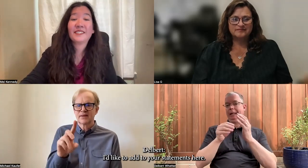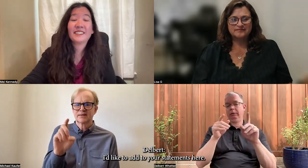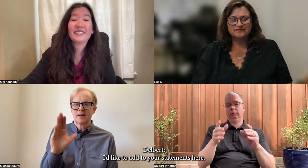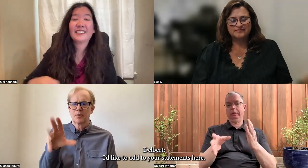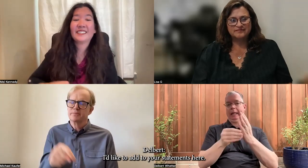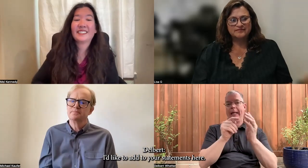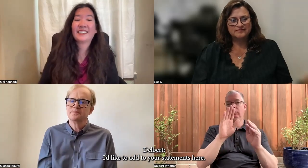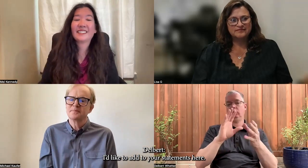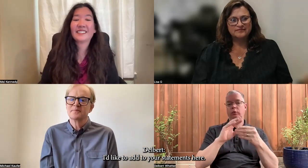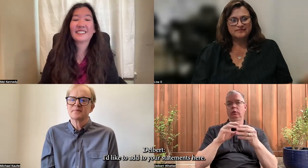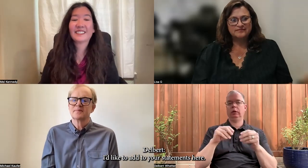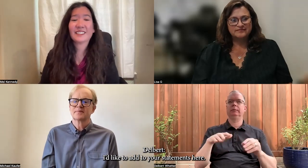I'd like to add to your statements here.